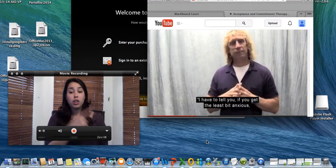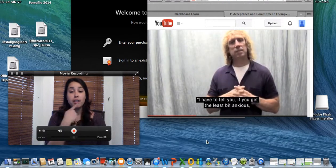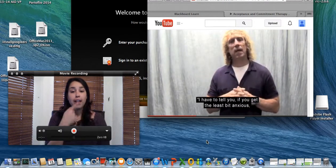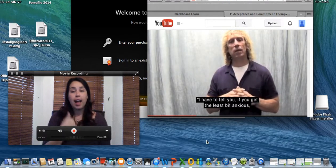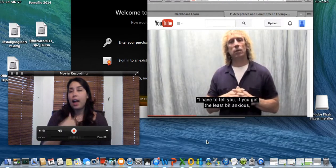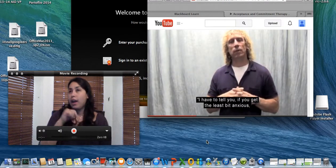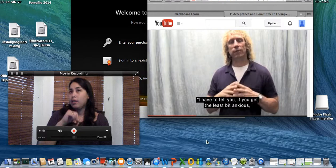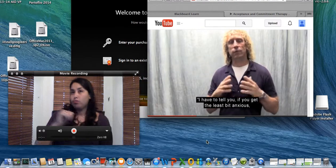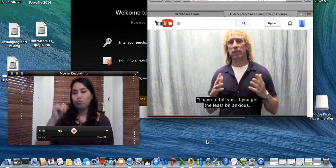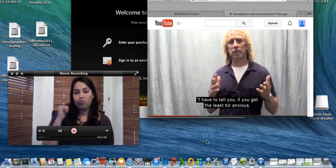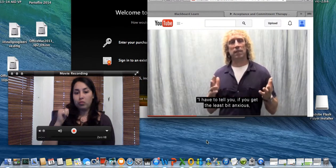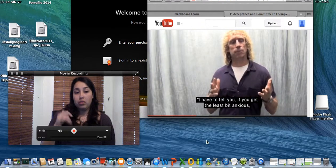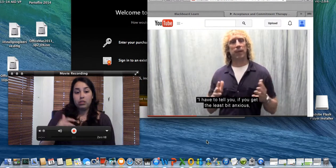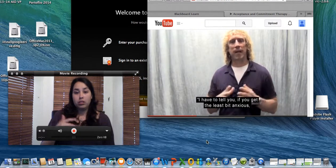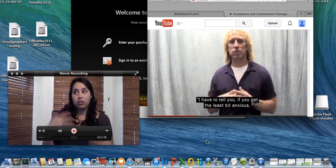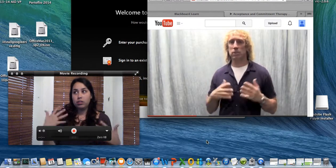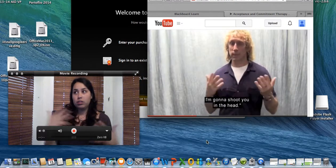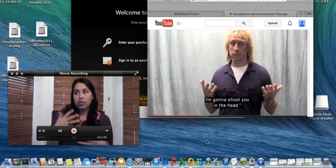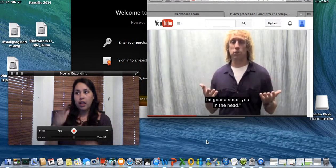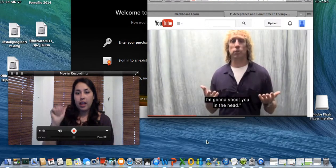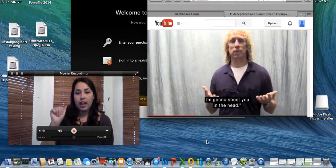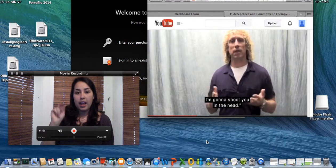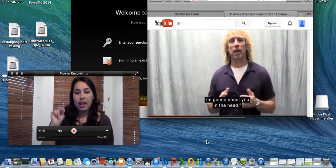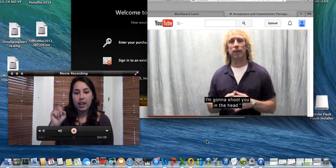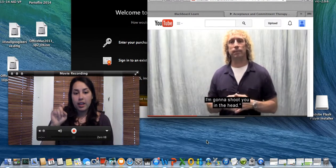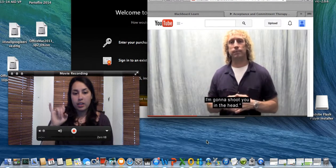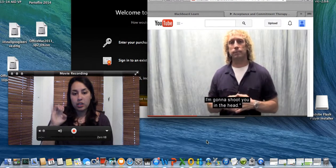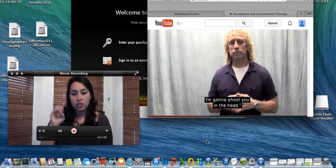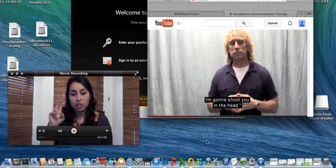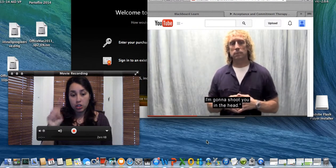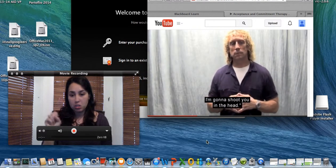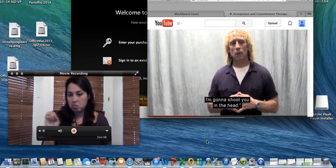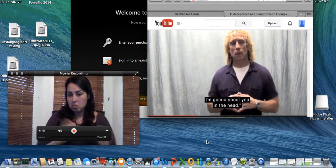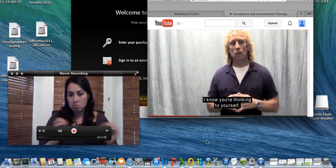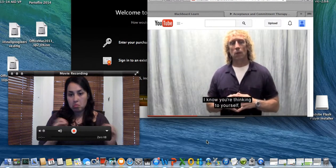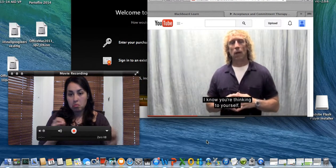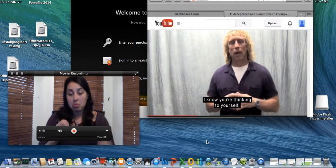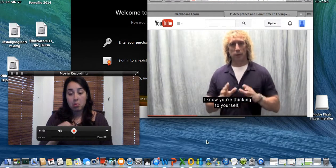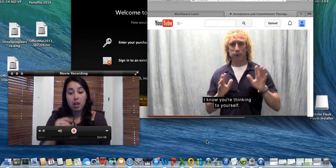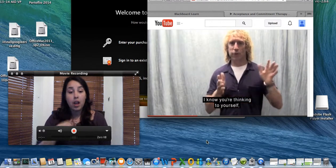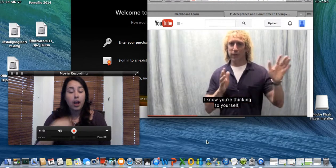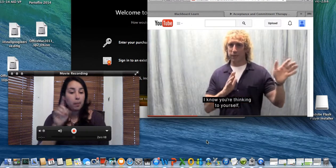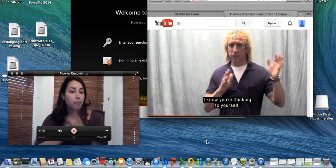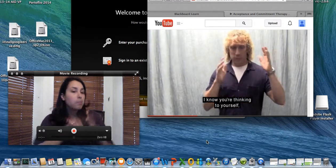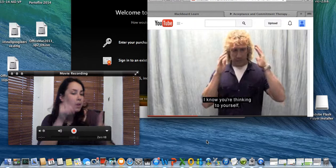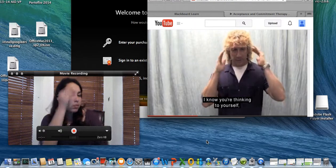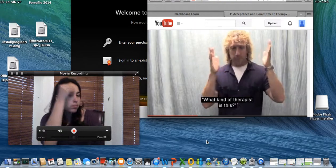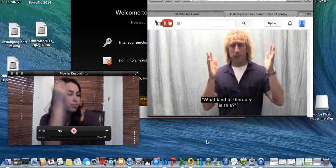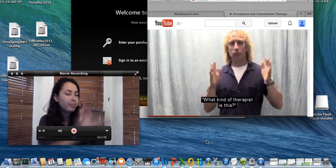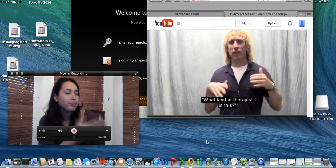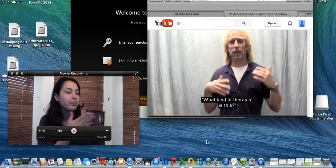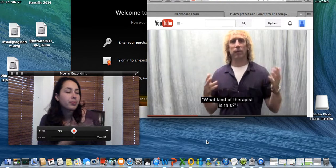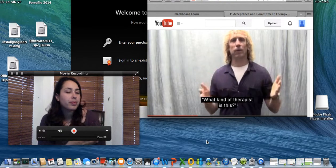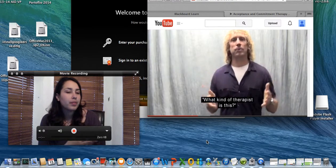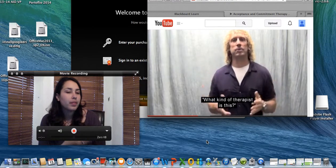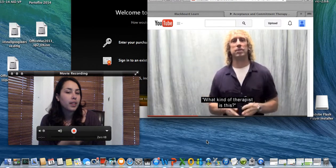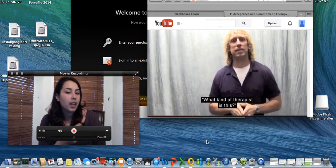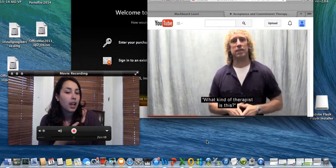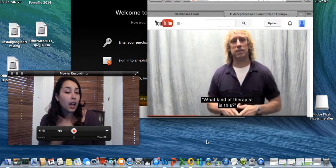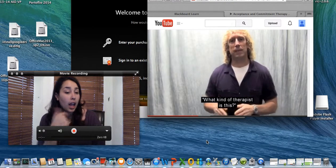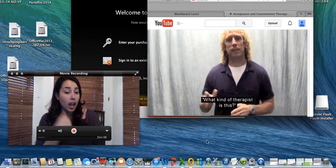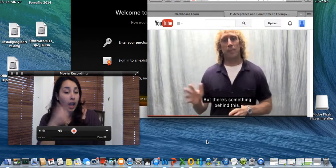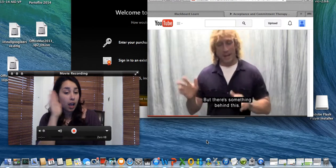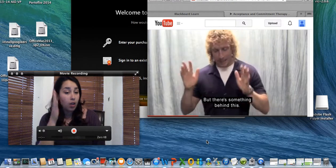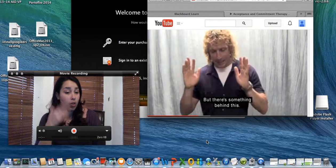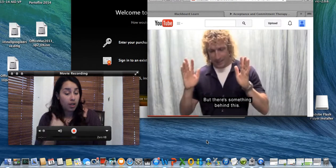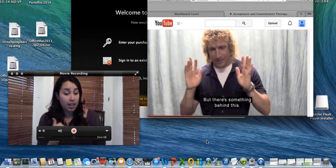I have to tell you, if you get the least bit anxious, I'm going to shoot you in the head. I know you're thinking to yourself, what kind of therapist is